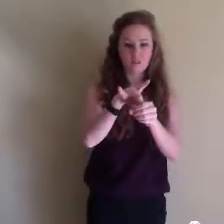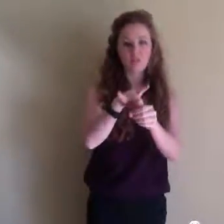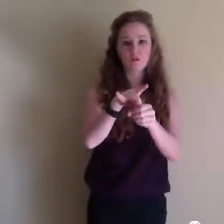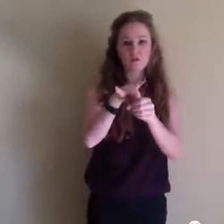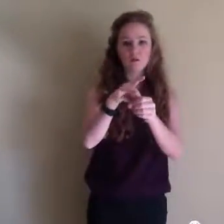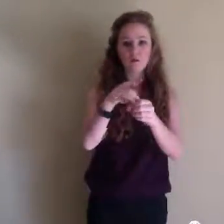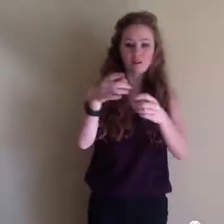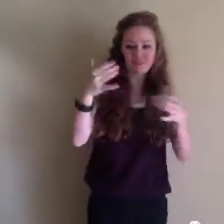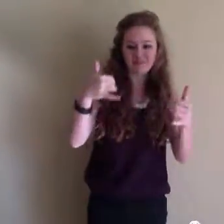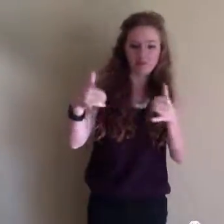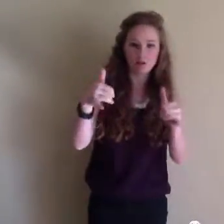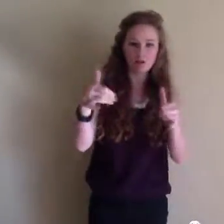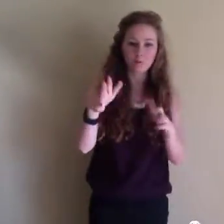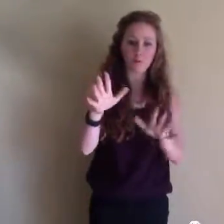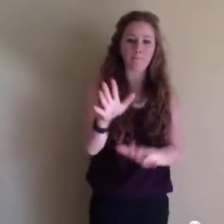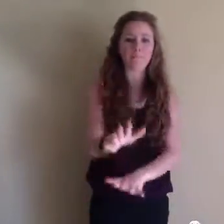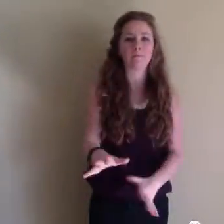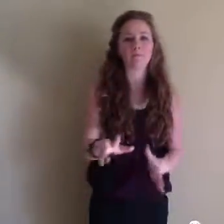after the Boston Tea Party